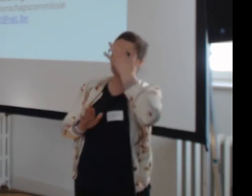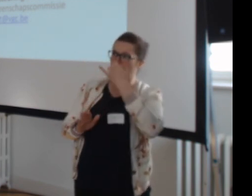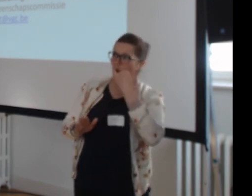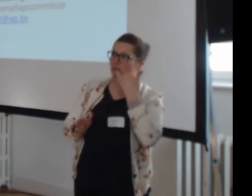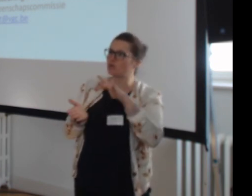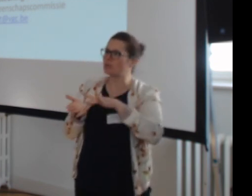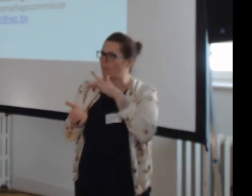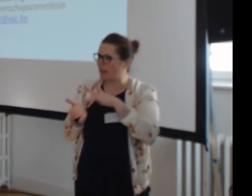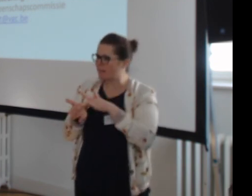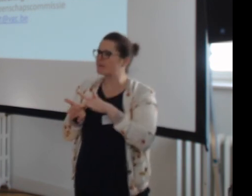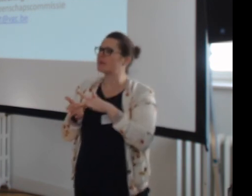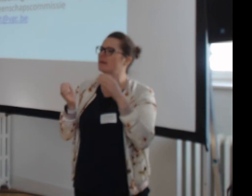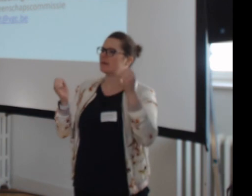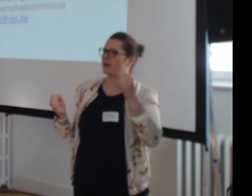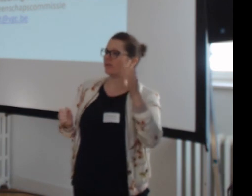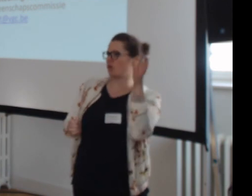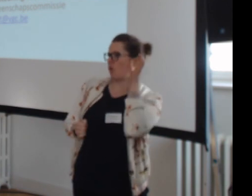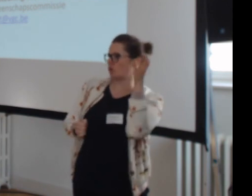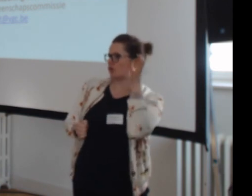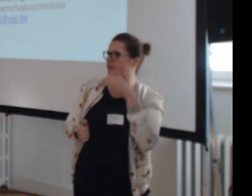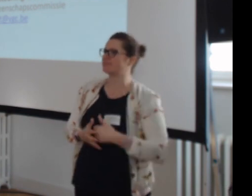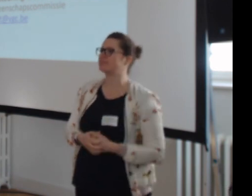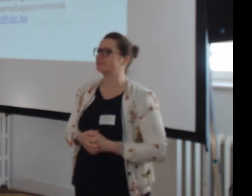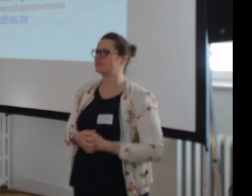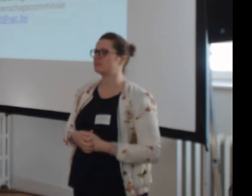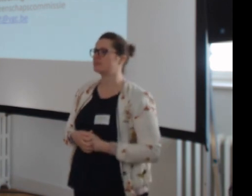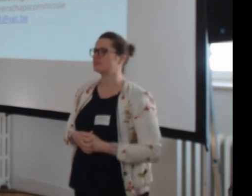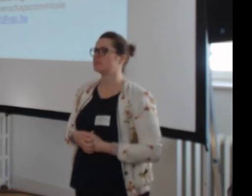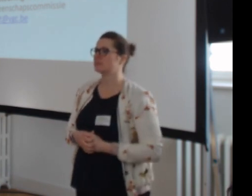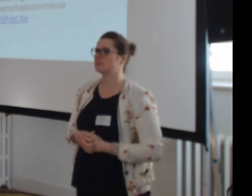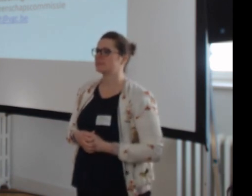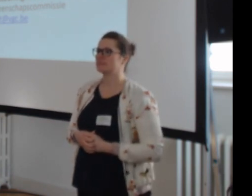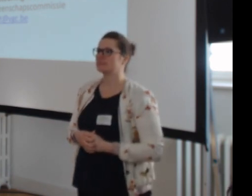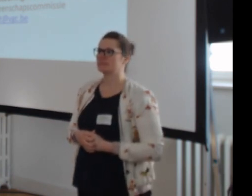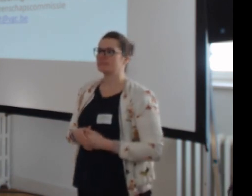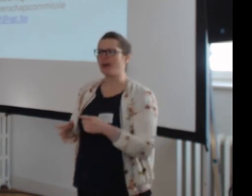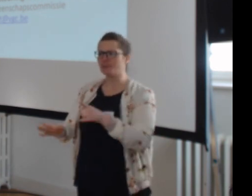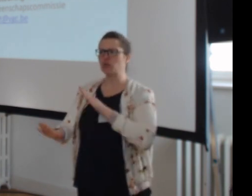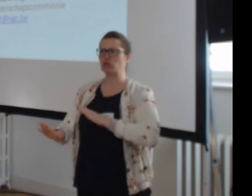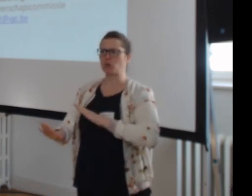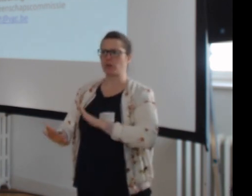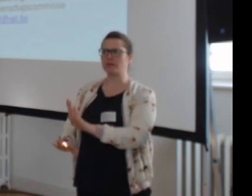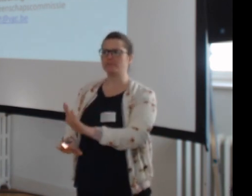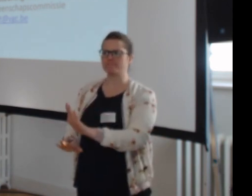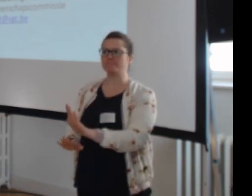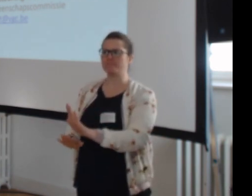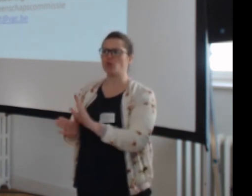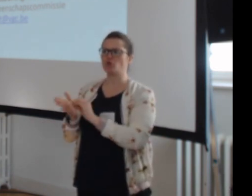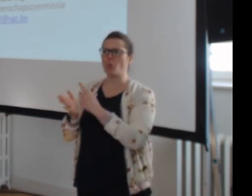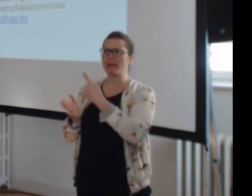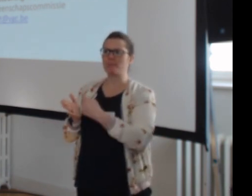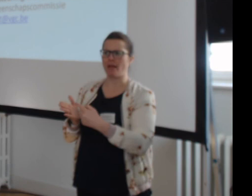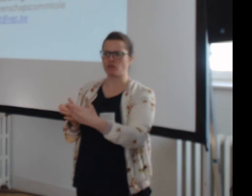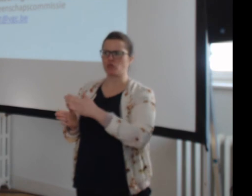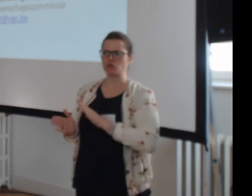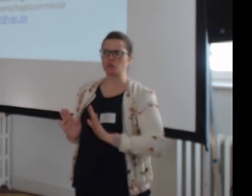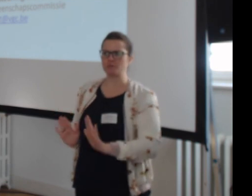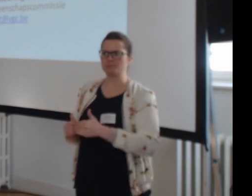tablet he can listen to the DAISY book. Just be patient another month.